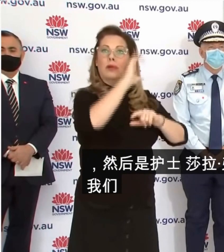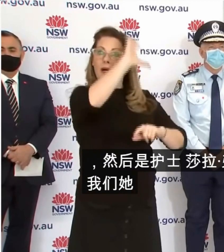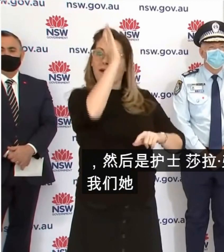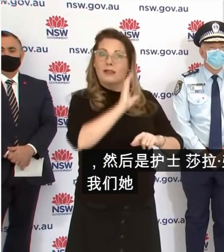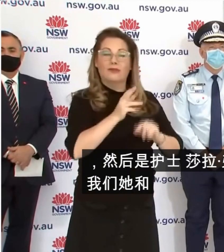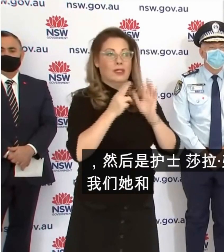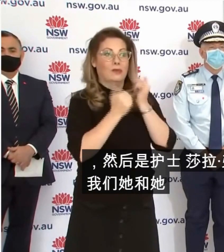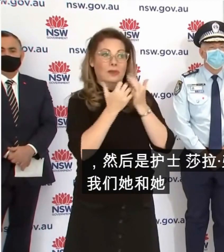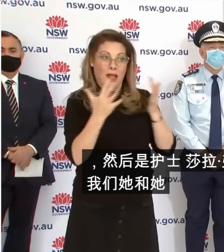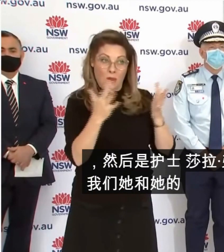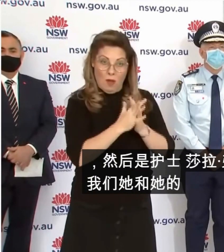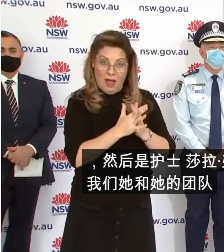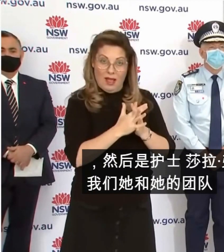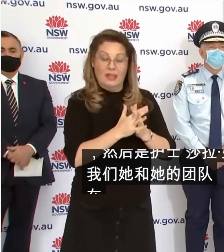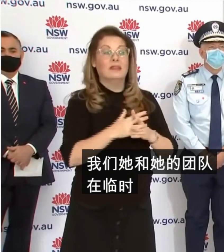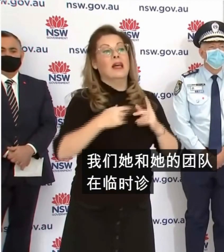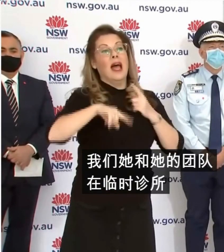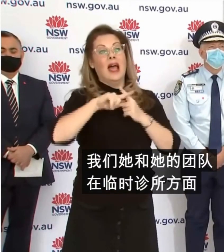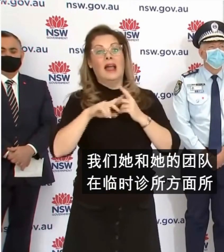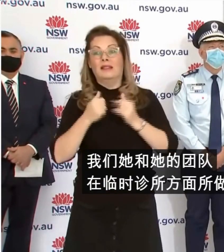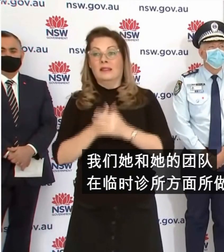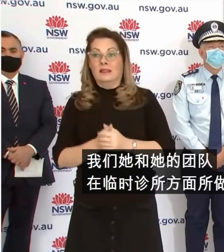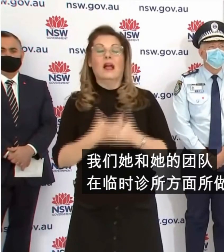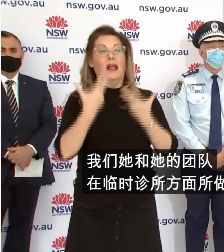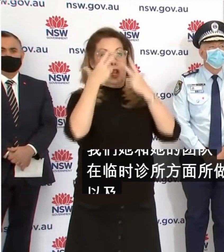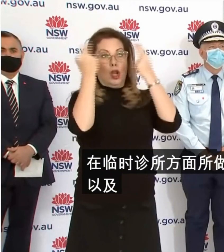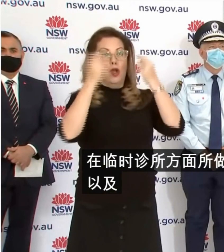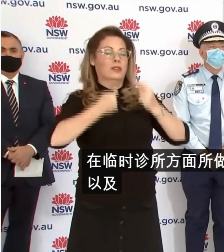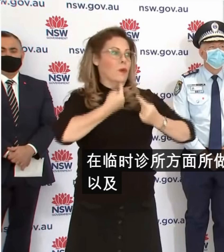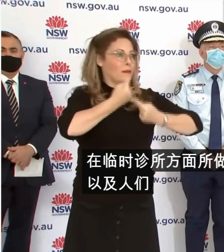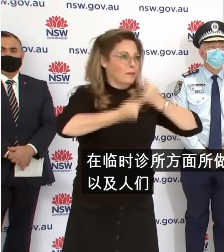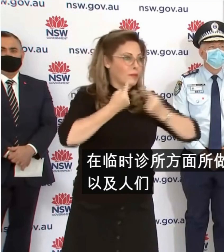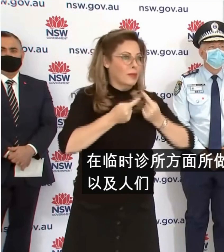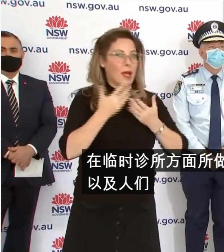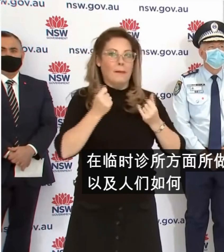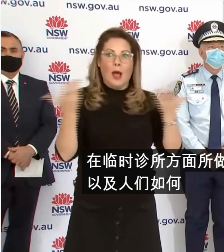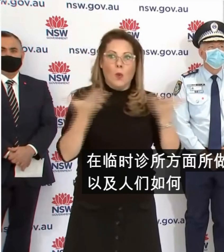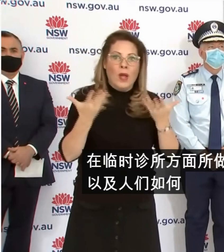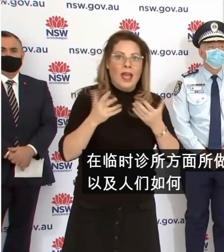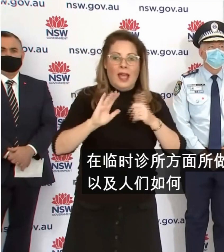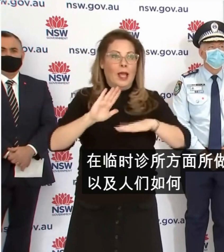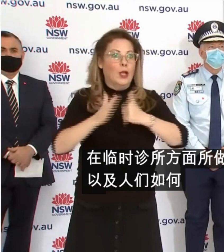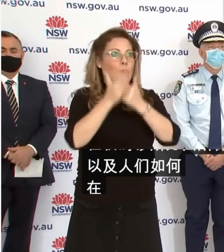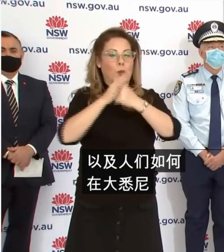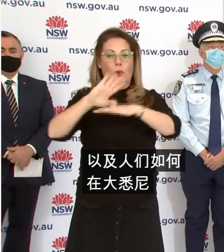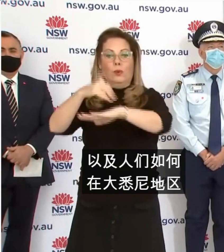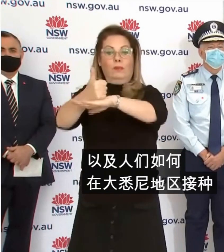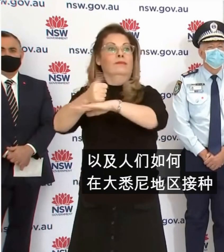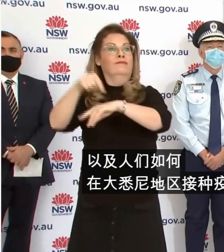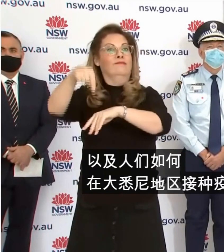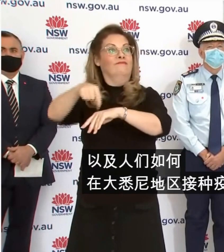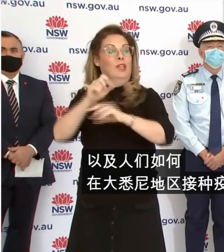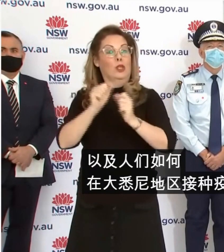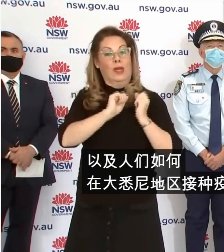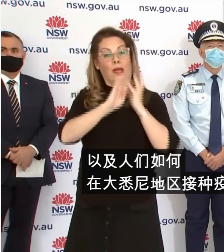tell us about the great work she and her team are doing in terms of pop-up clinics and how people can access the vaccine throughout